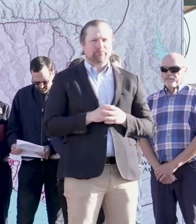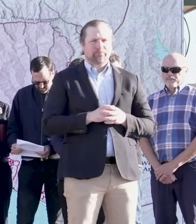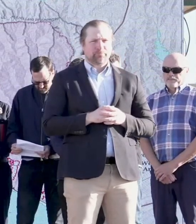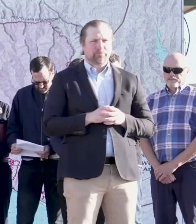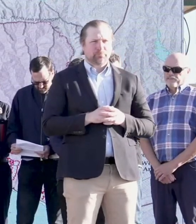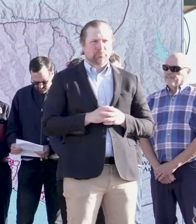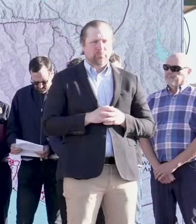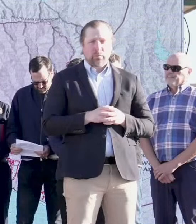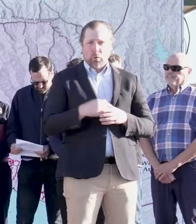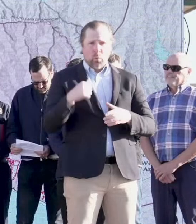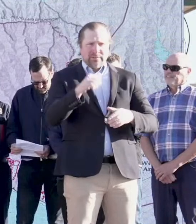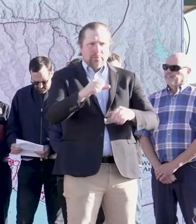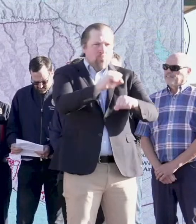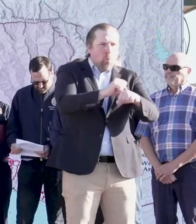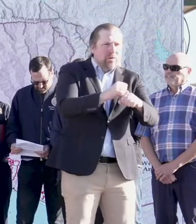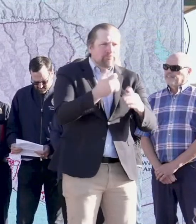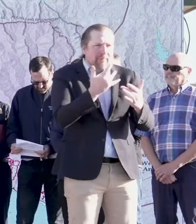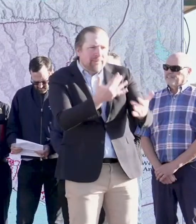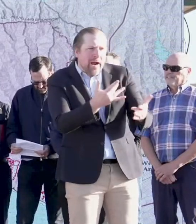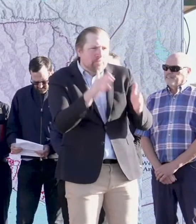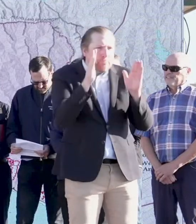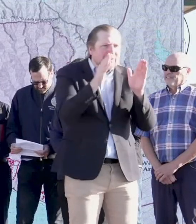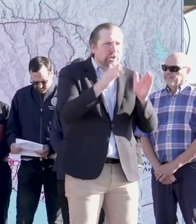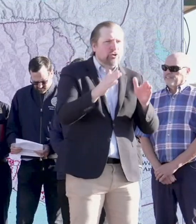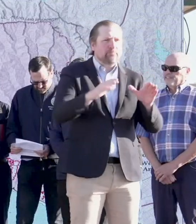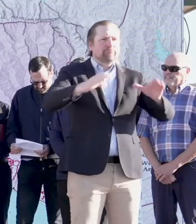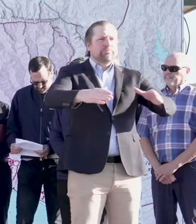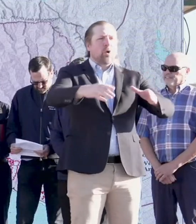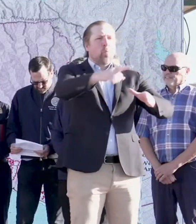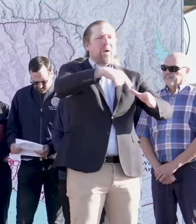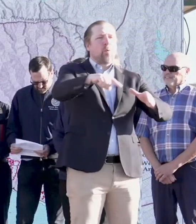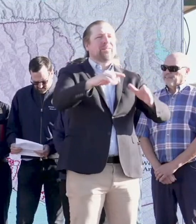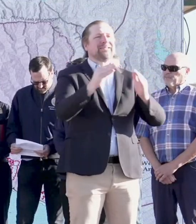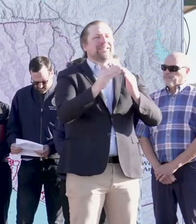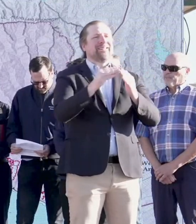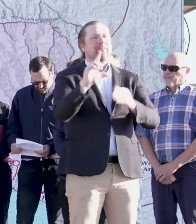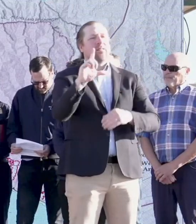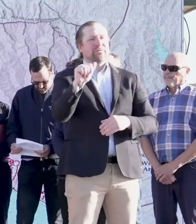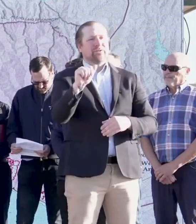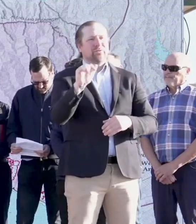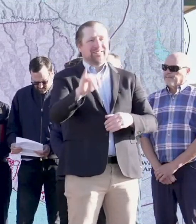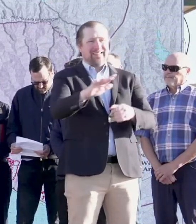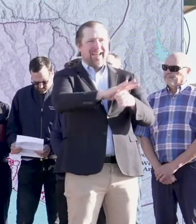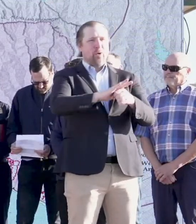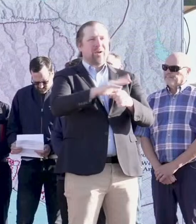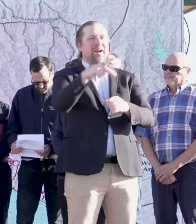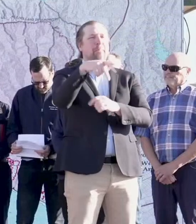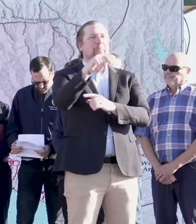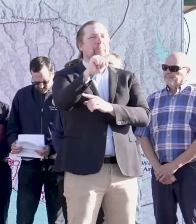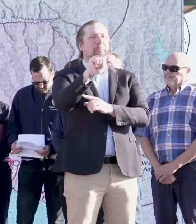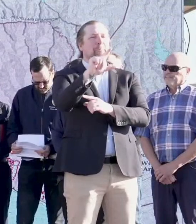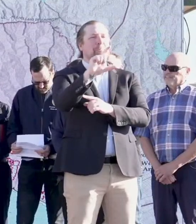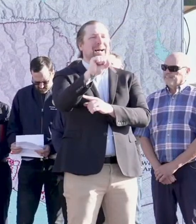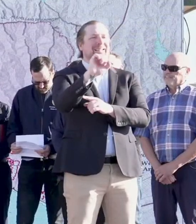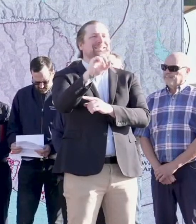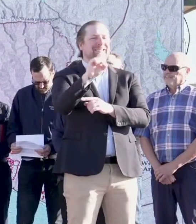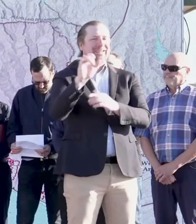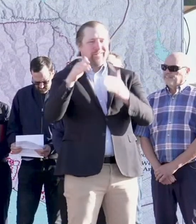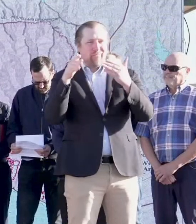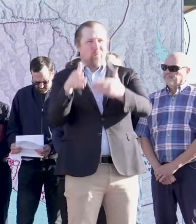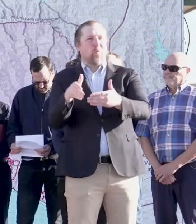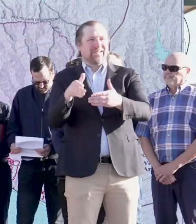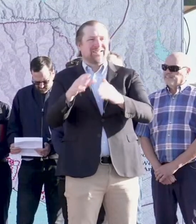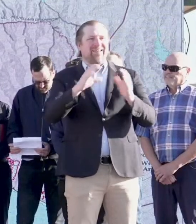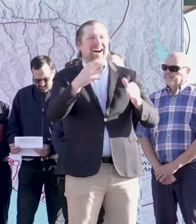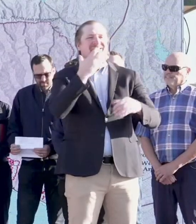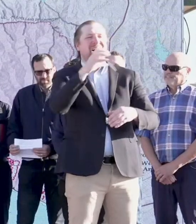We're still working the area within the confines of the city of Los Angeles. In that area, primarily the Pacific Palisades, there are a lot of